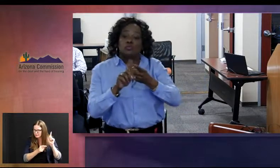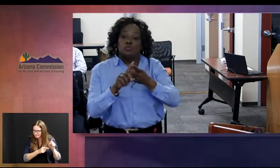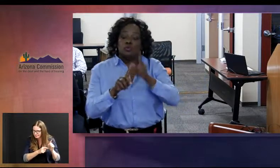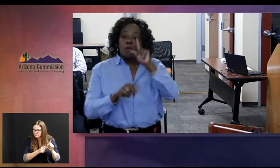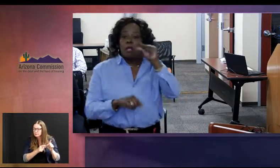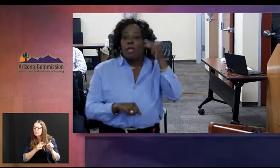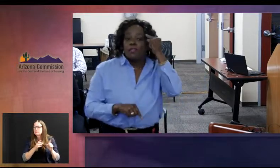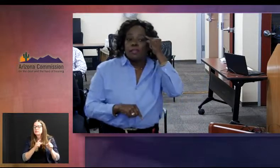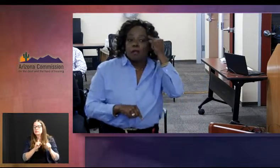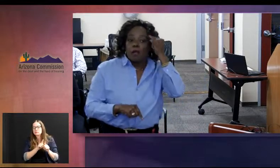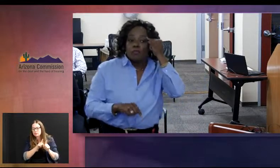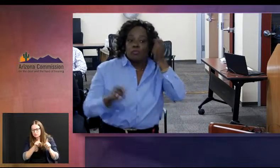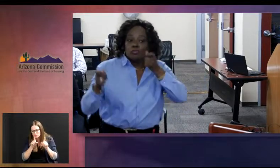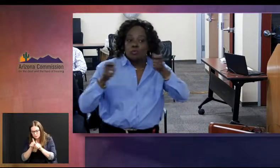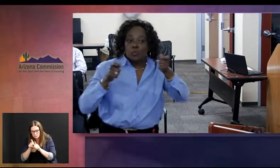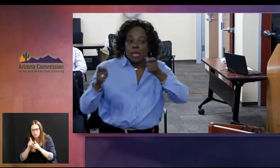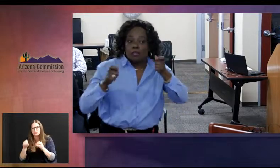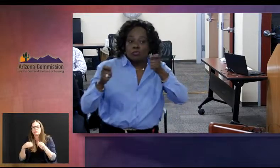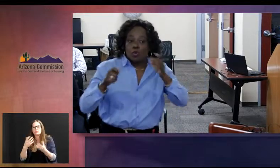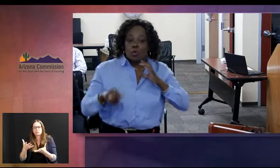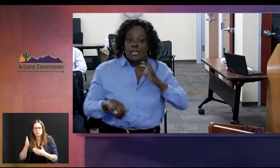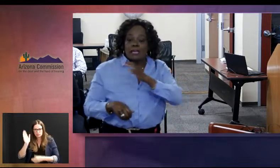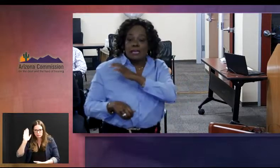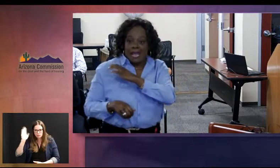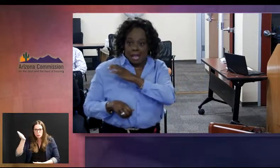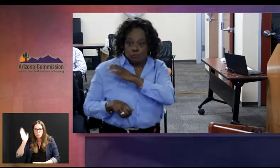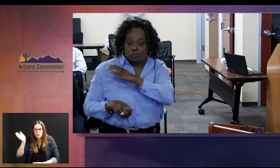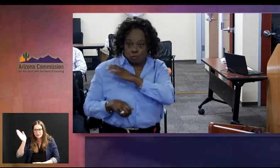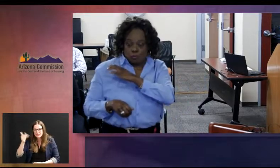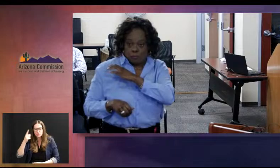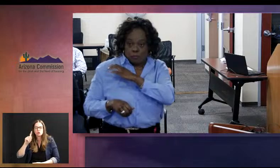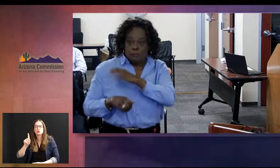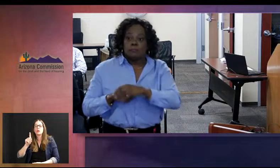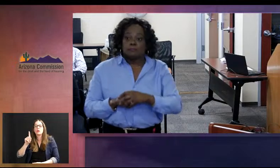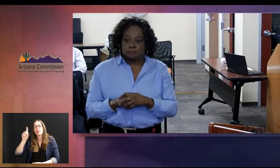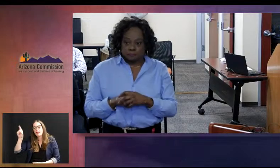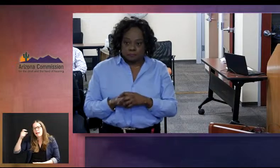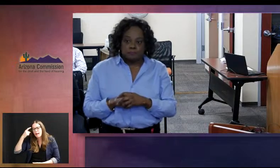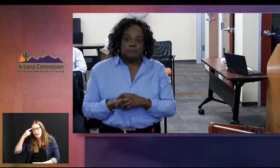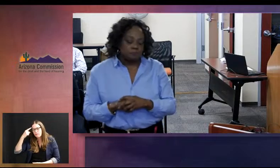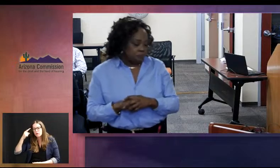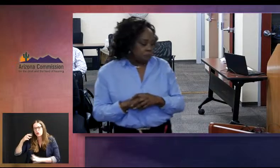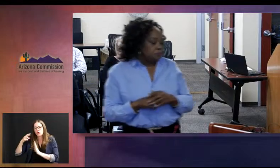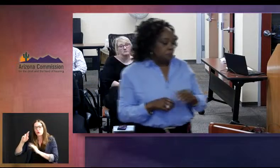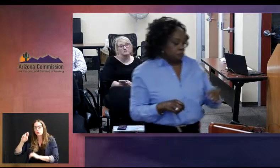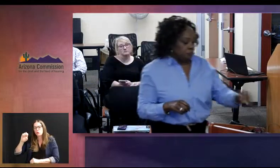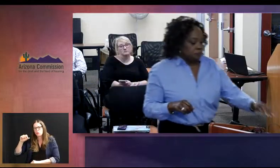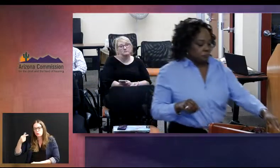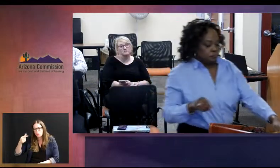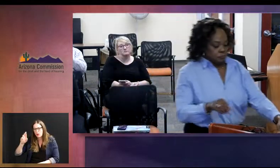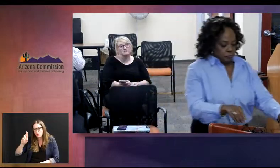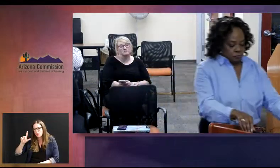And I've provided presentations to the Governor's Regulatory Review Council.